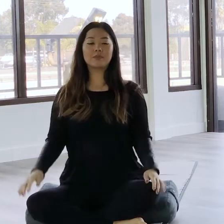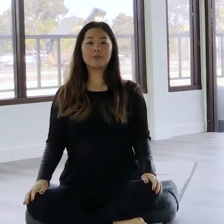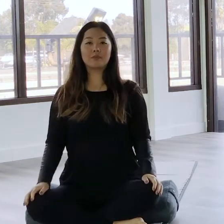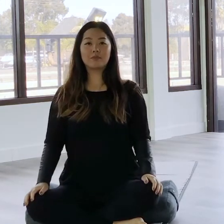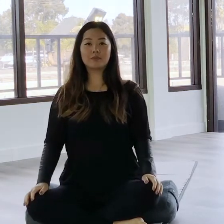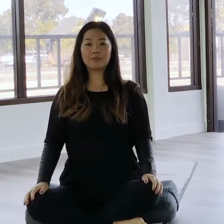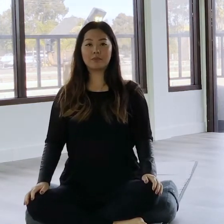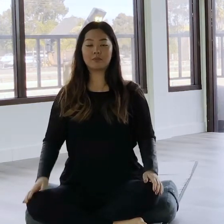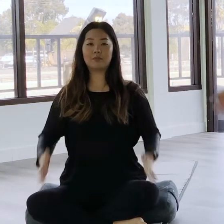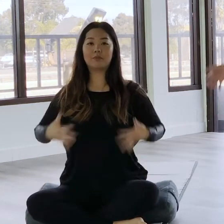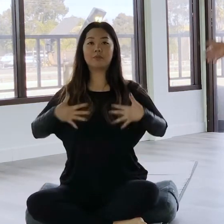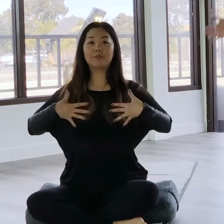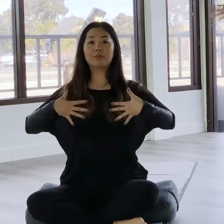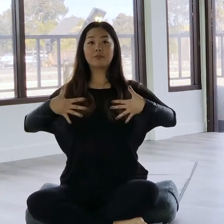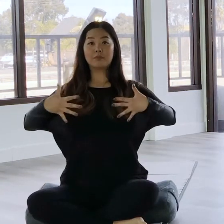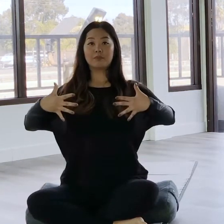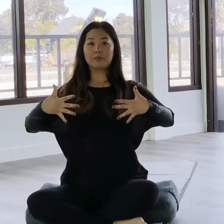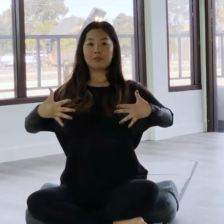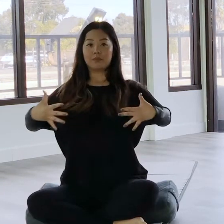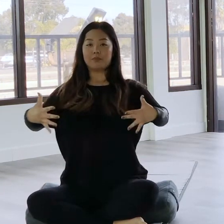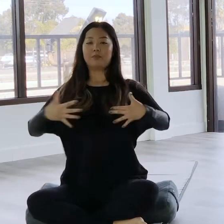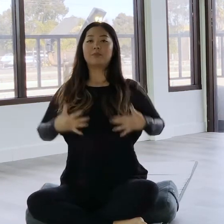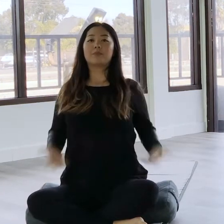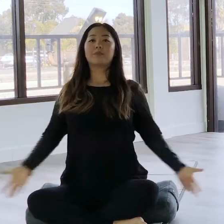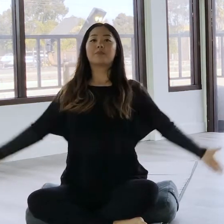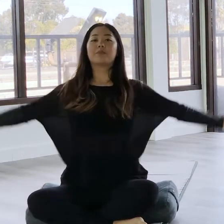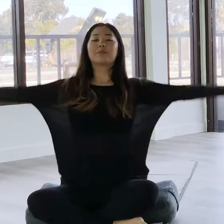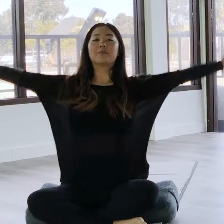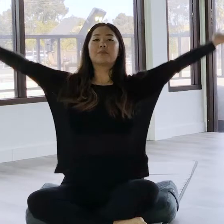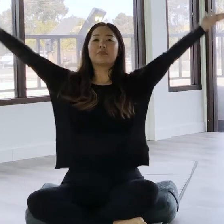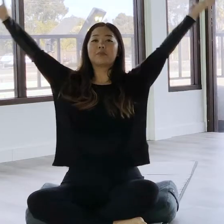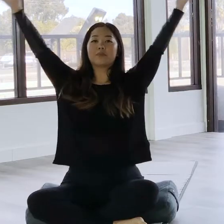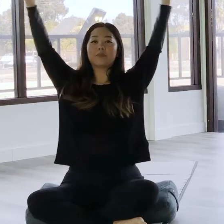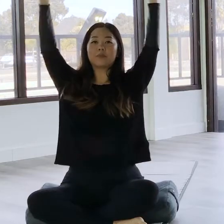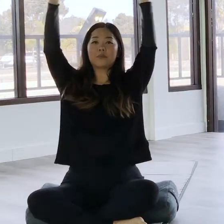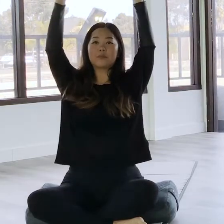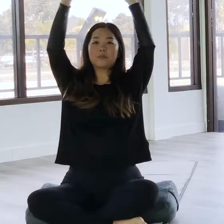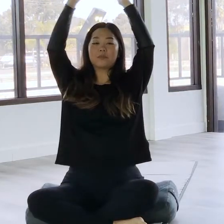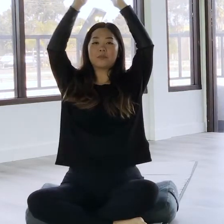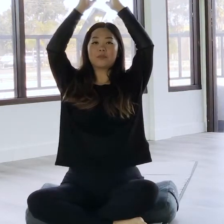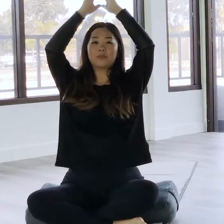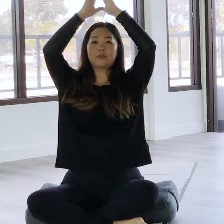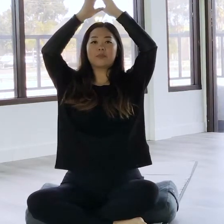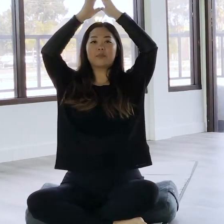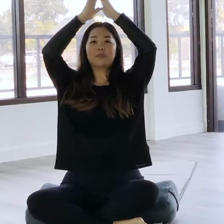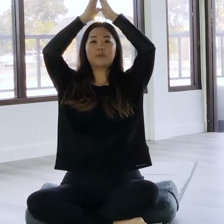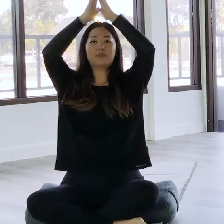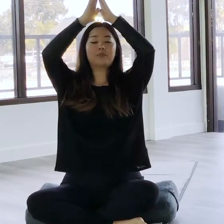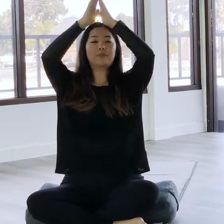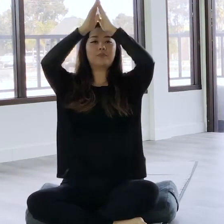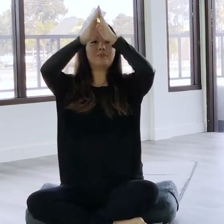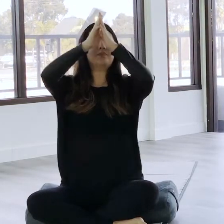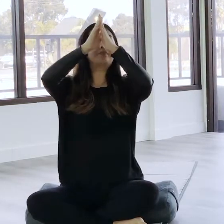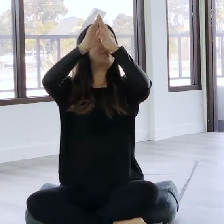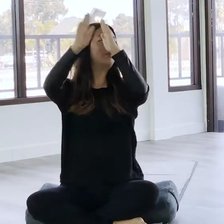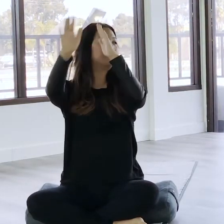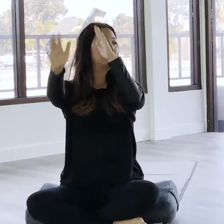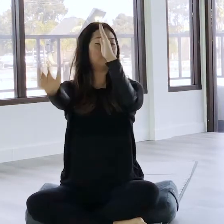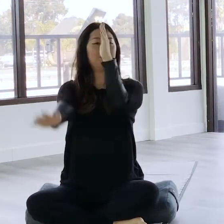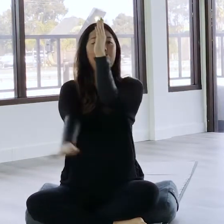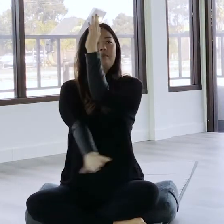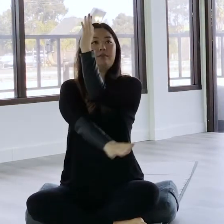Big deep inhale, hands go up to the sky. We're gonna go ahead and bring the left hand over the